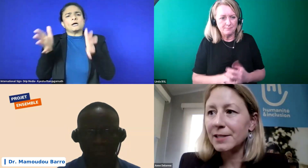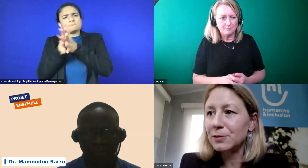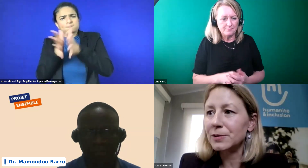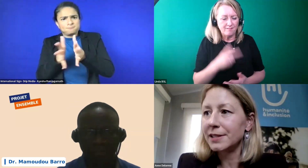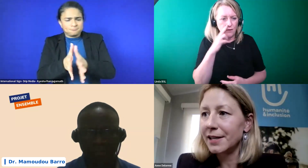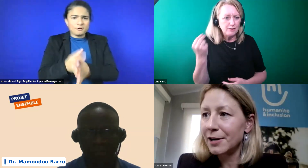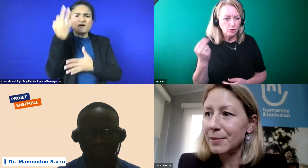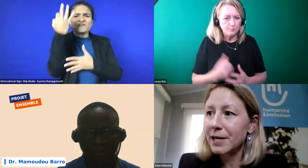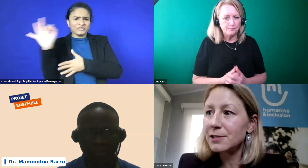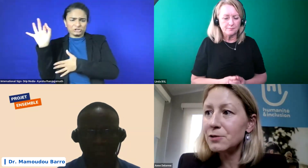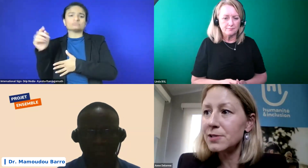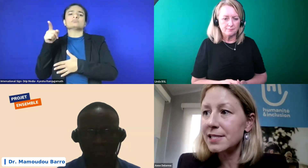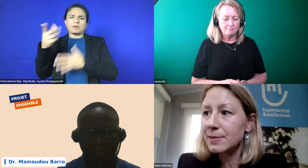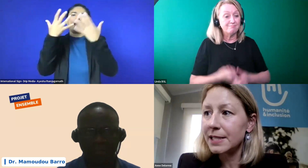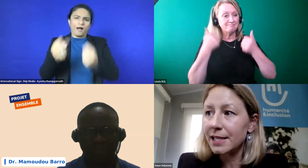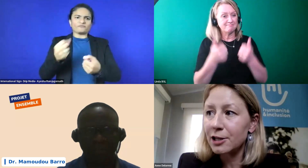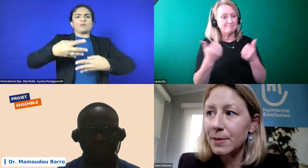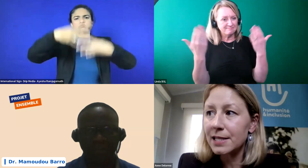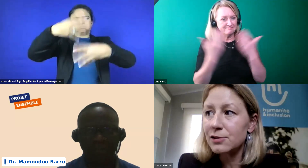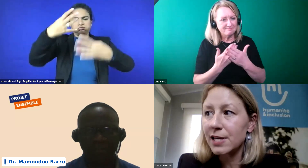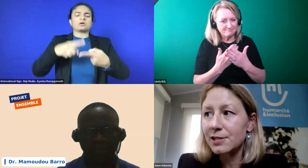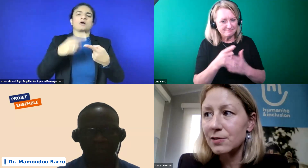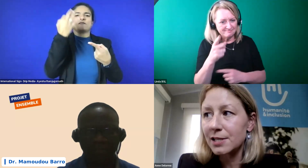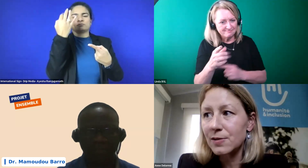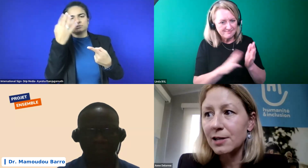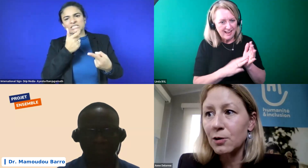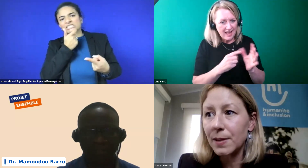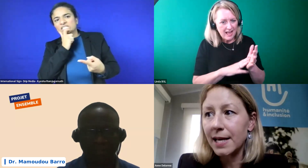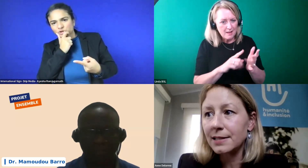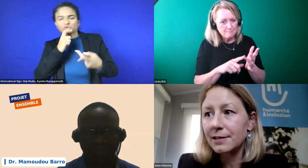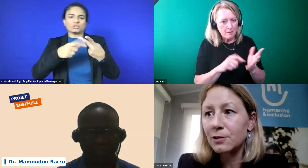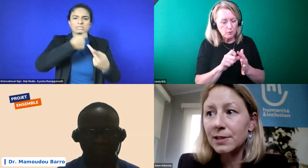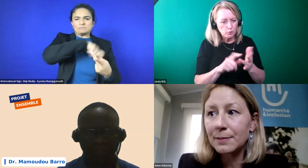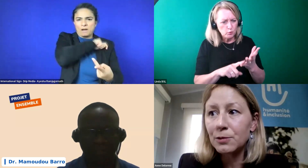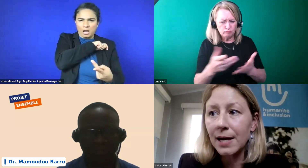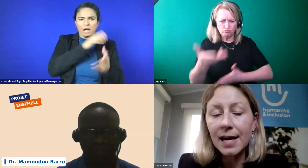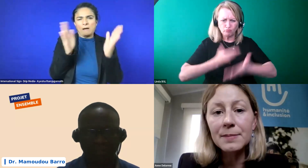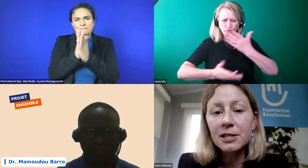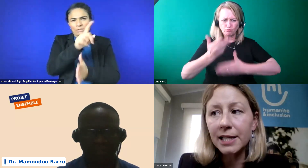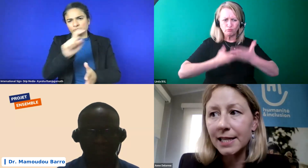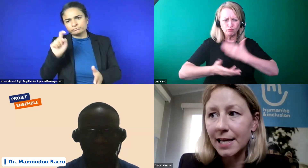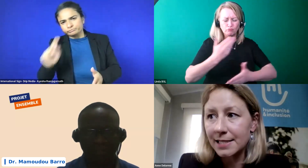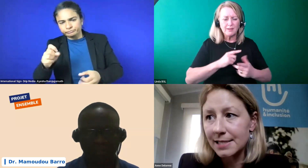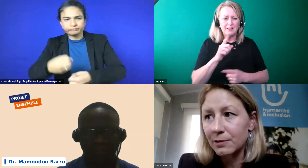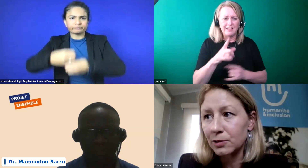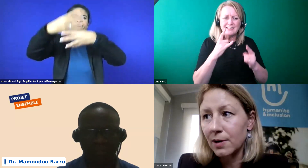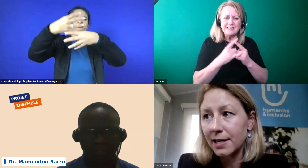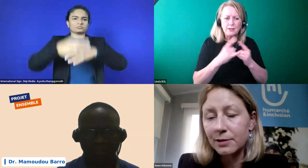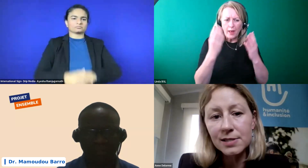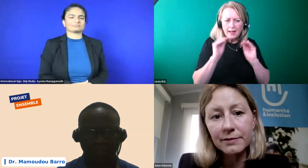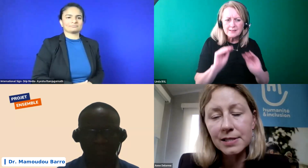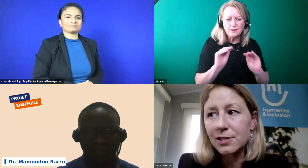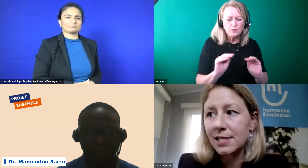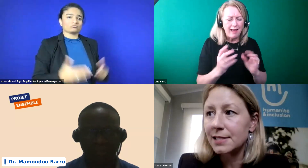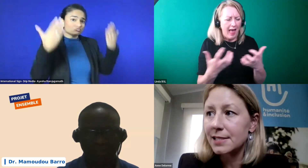Bonsoir, Mamoudou. Pourrais-tu nous expliquer comment l'éducation sexuelle complète contribue à améliorer l'accès aux droits